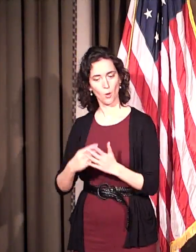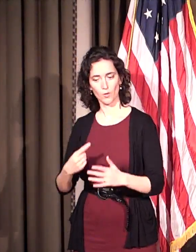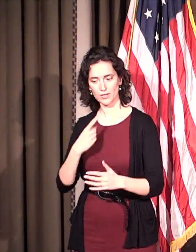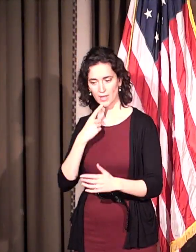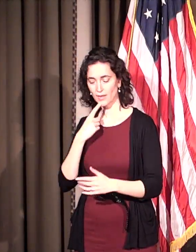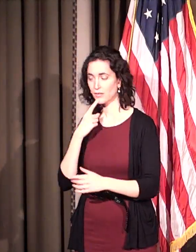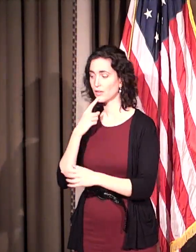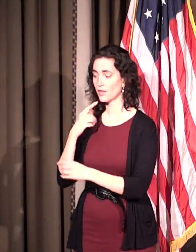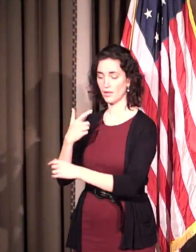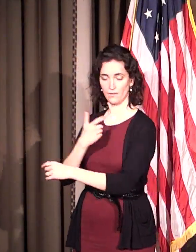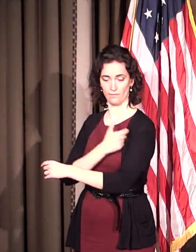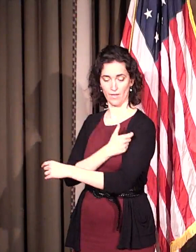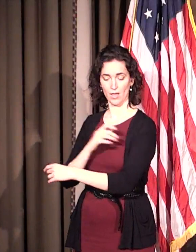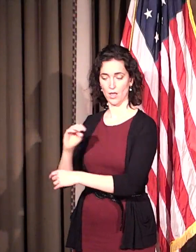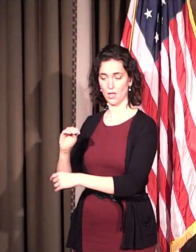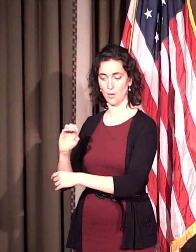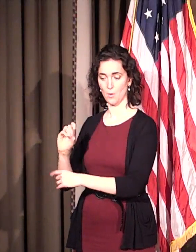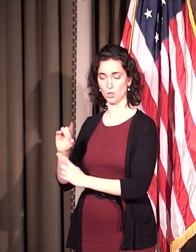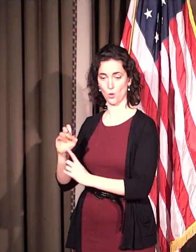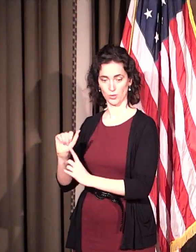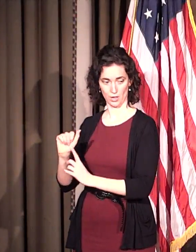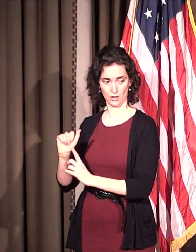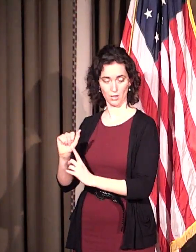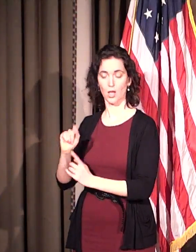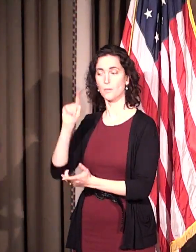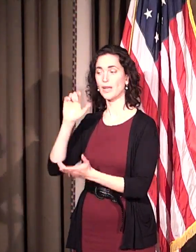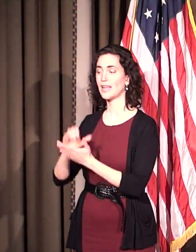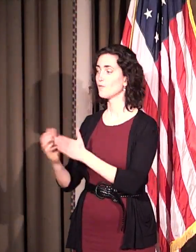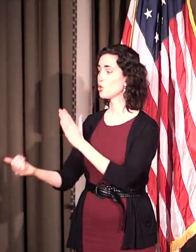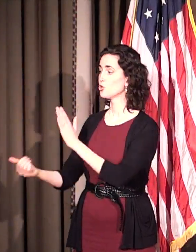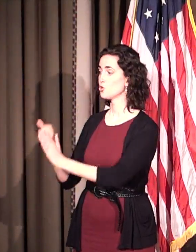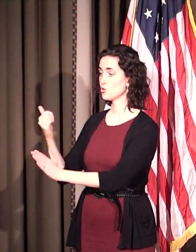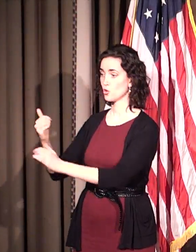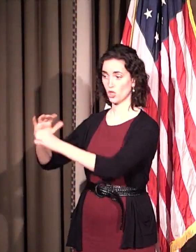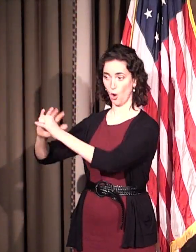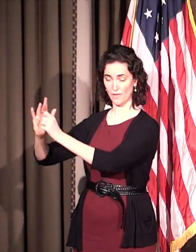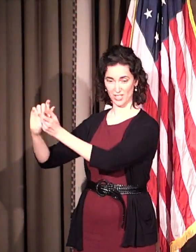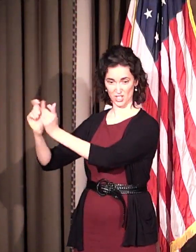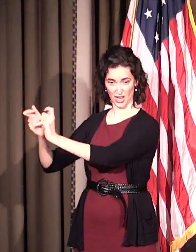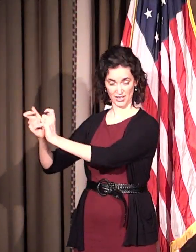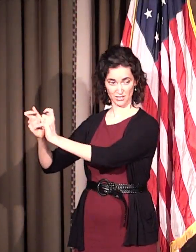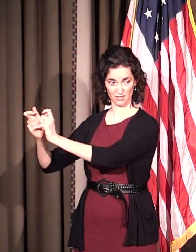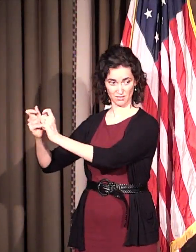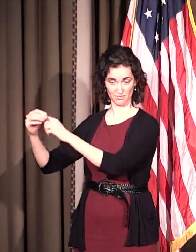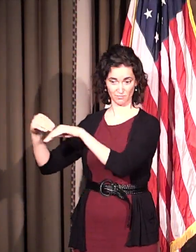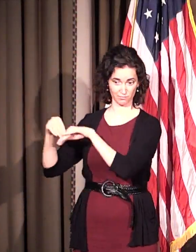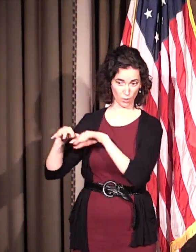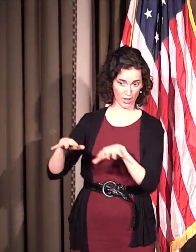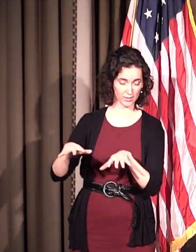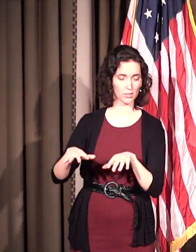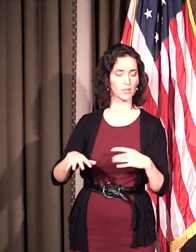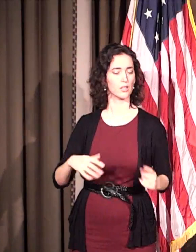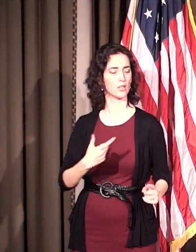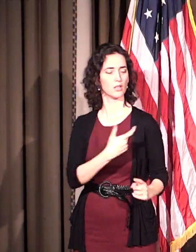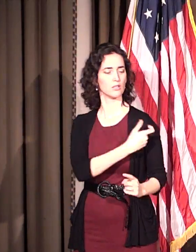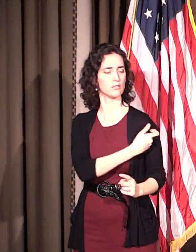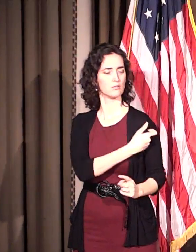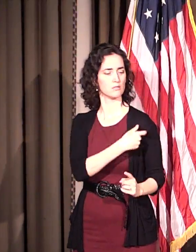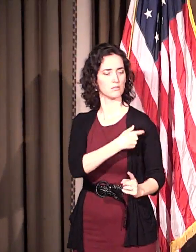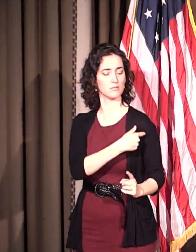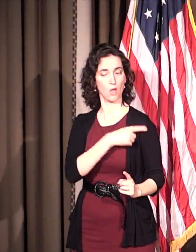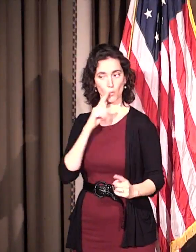it'll still be effective on these new variants. What kind of tests have they run on these new variants that makes them feel